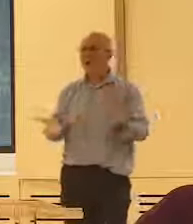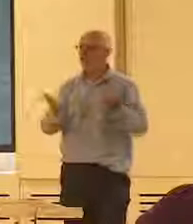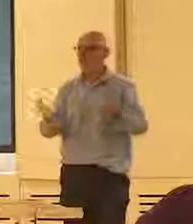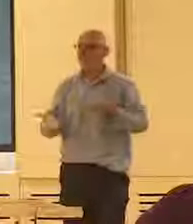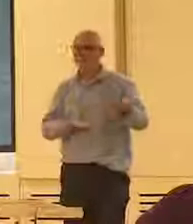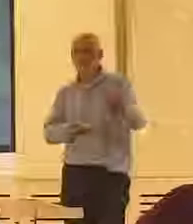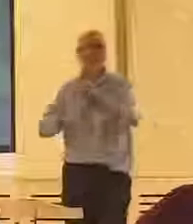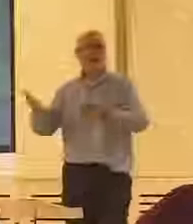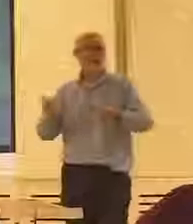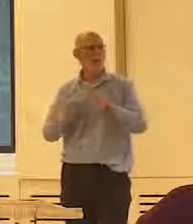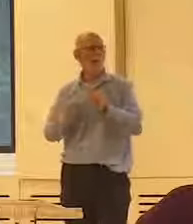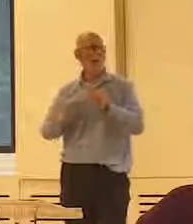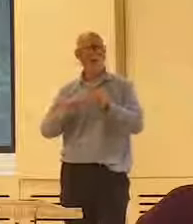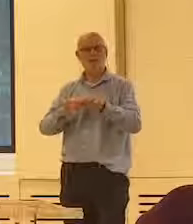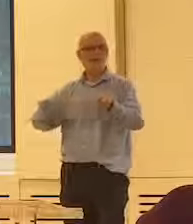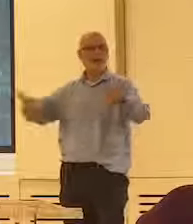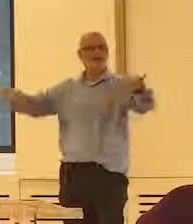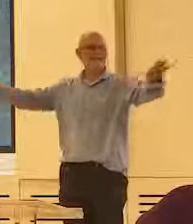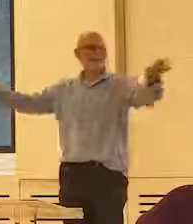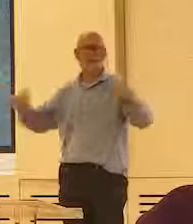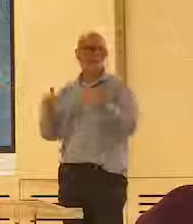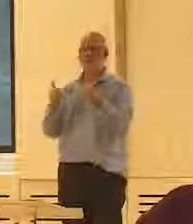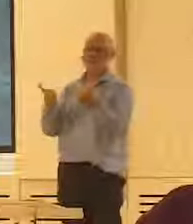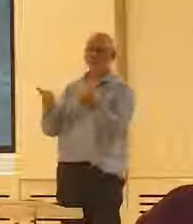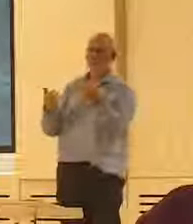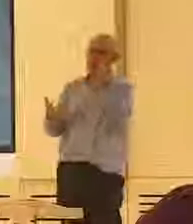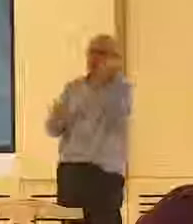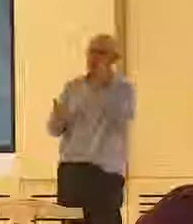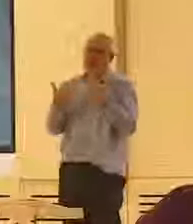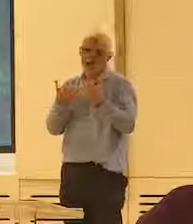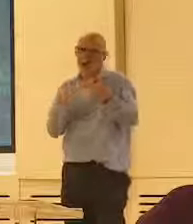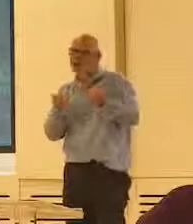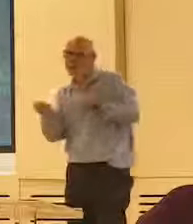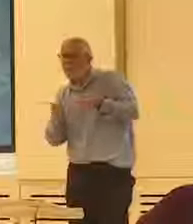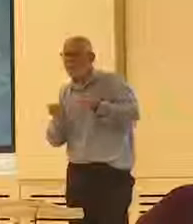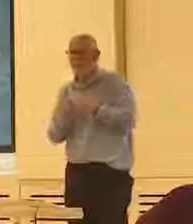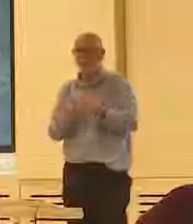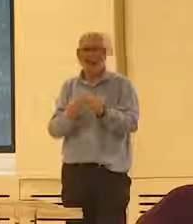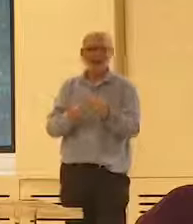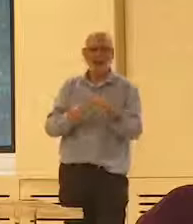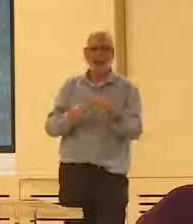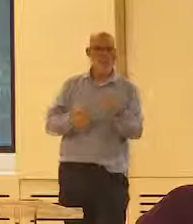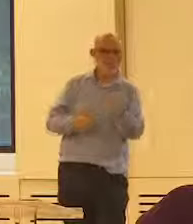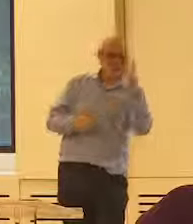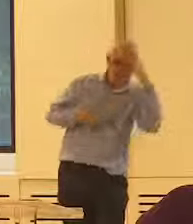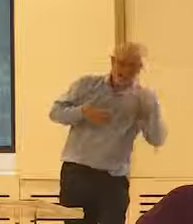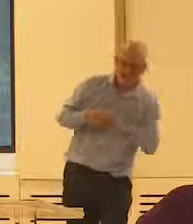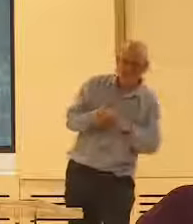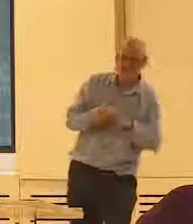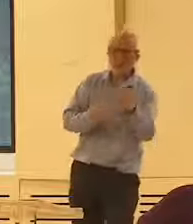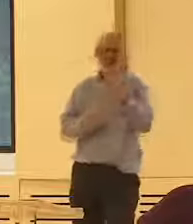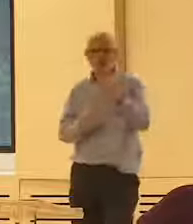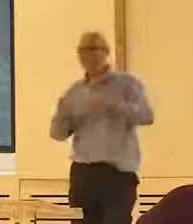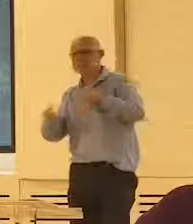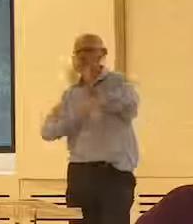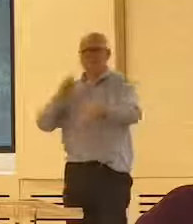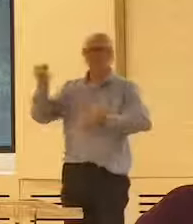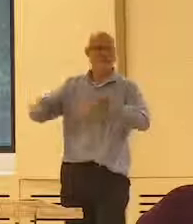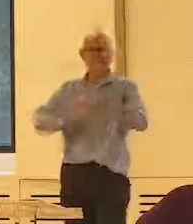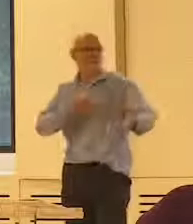then other people realized that they were not alone in their difficulty in managing their depression, and